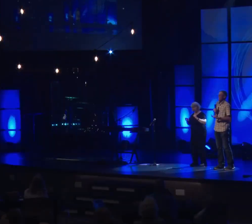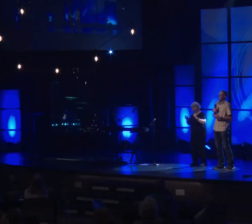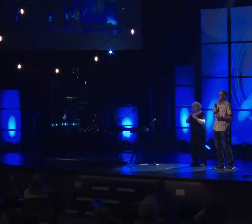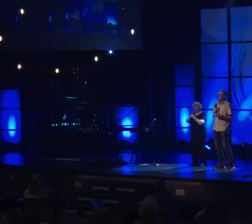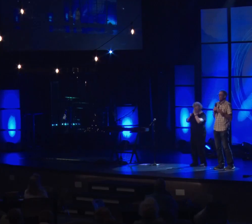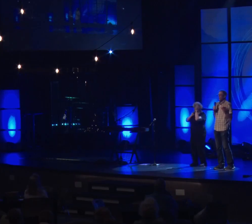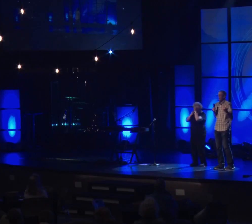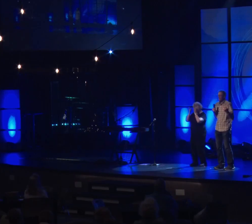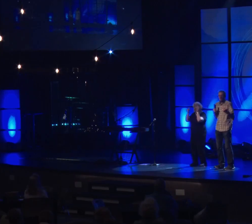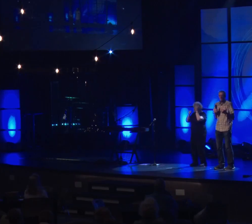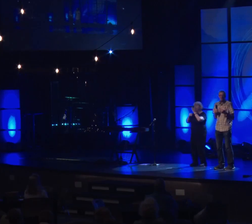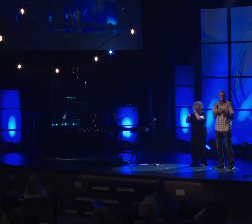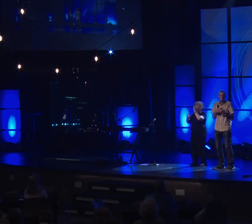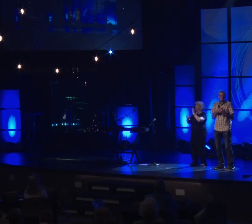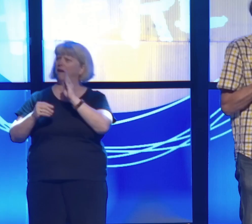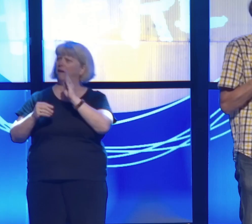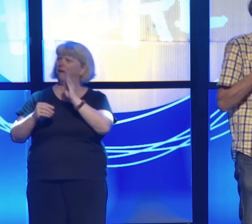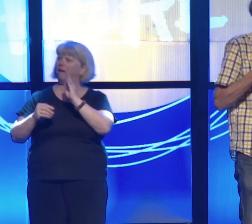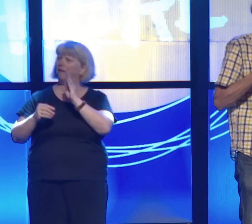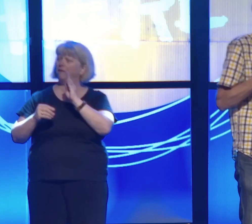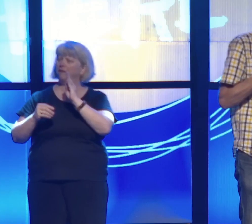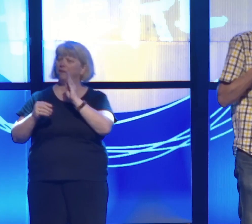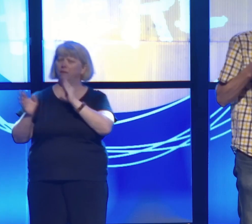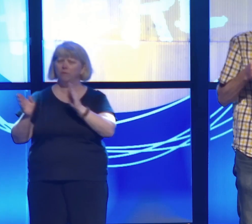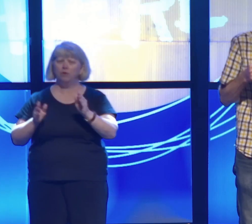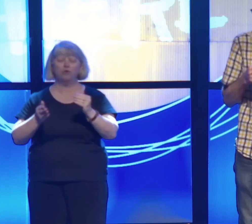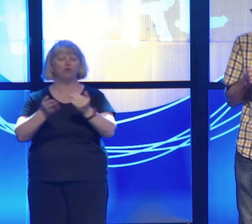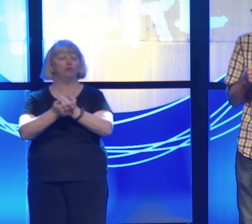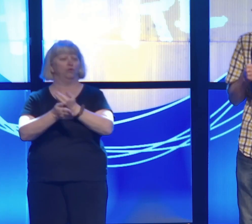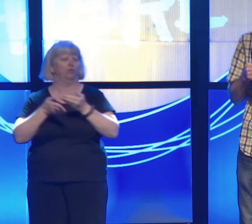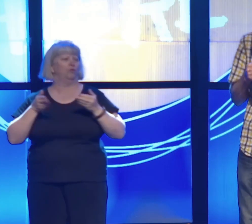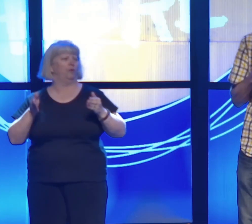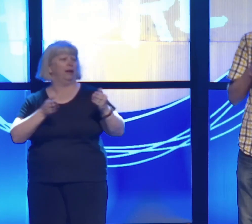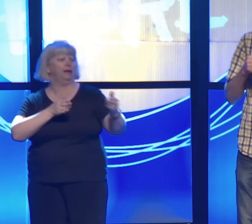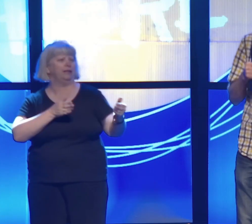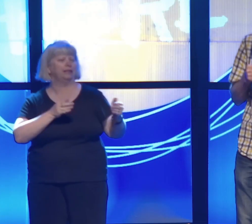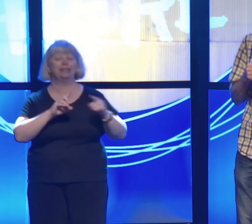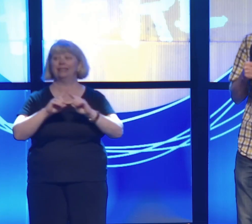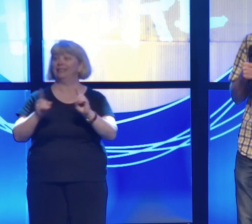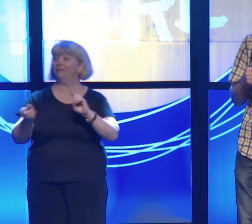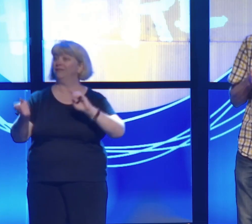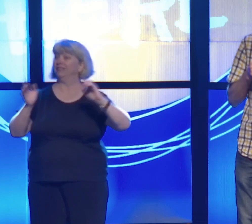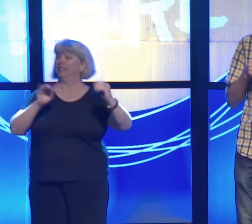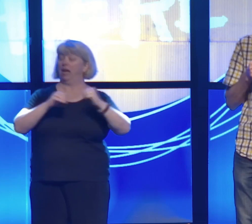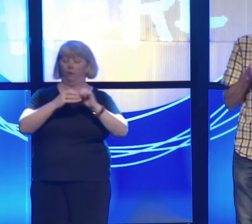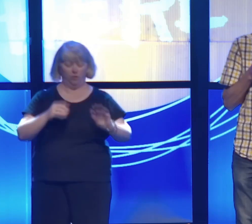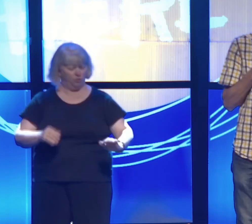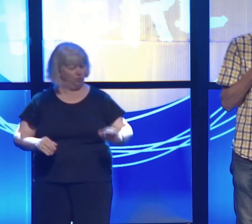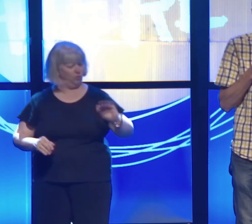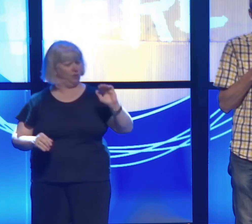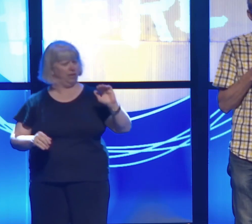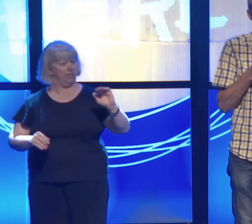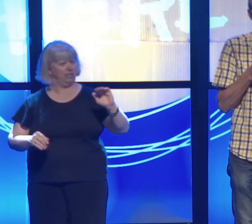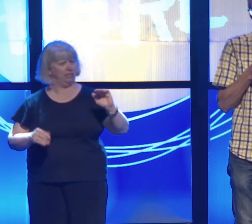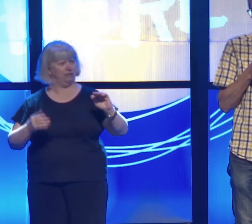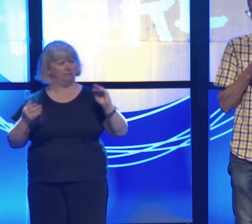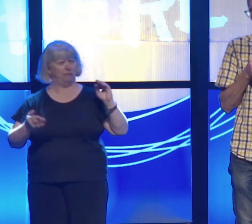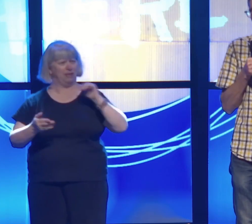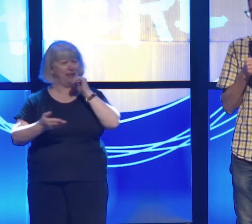rethinking about God in perhaps new and fresh ways, different than the ways you were raised that might not be as helpful